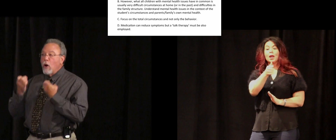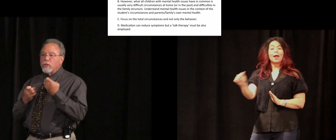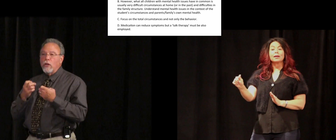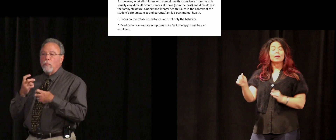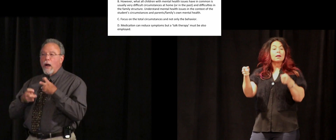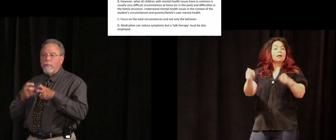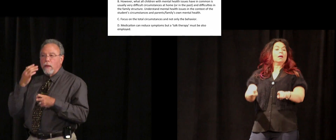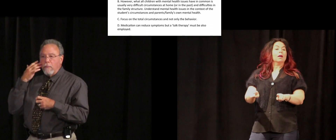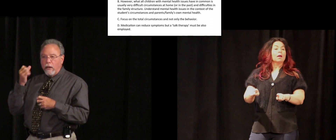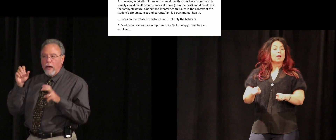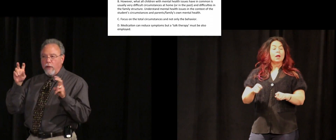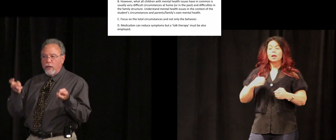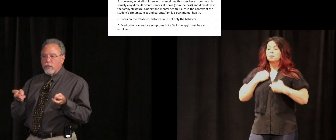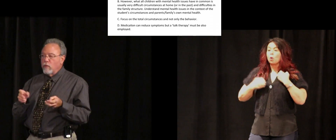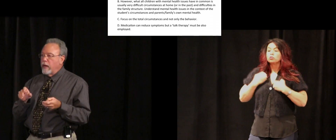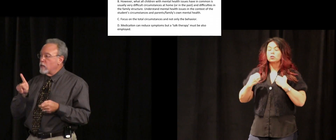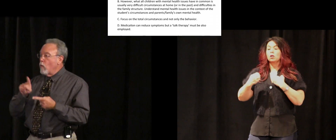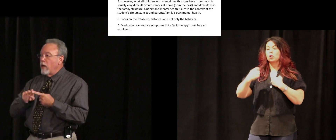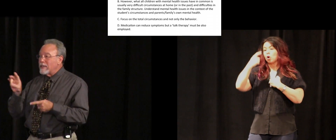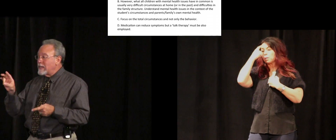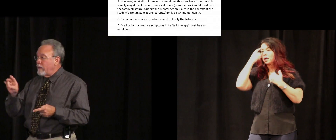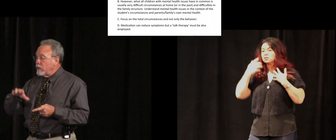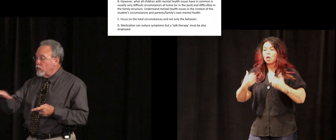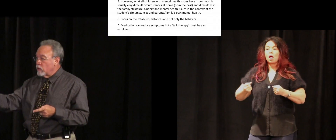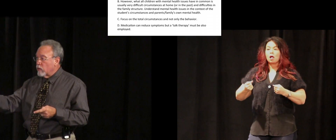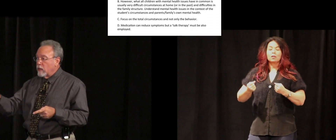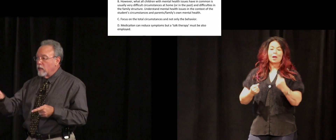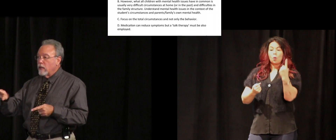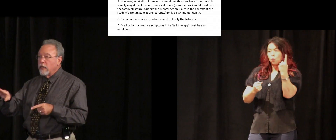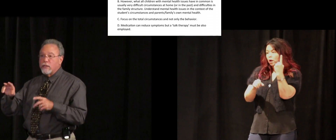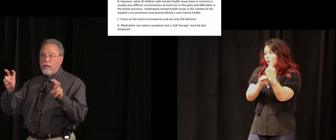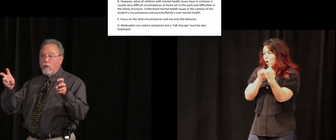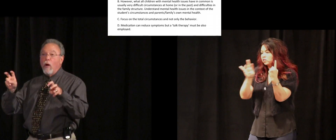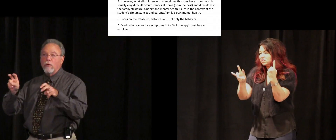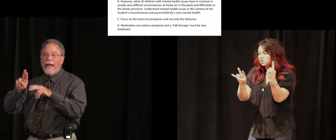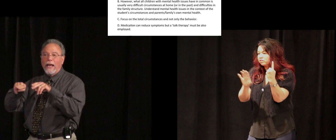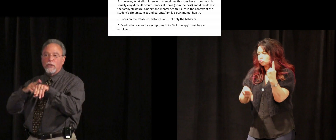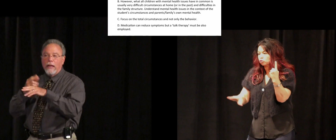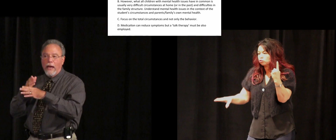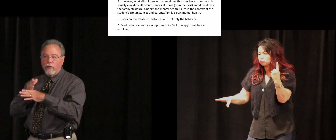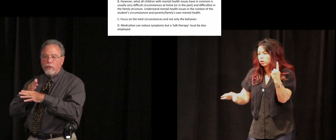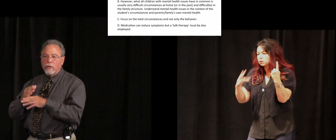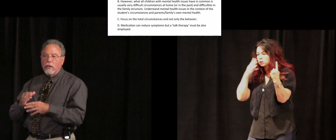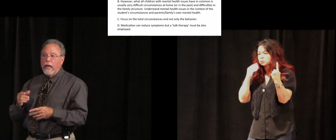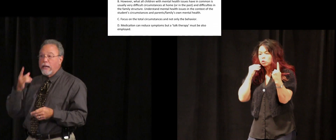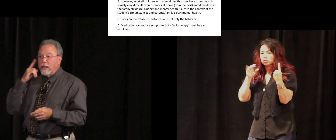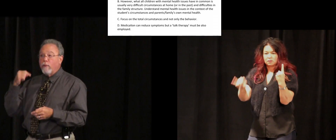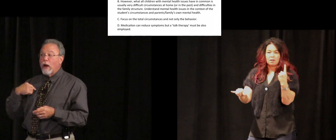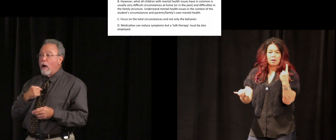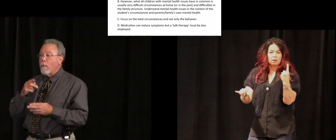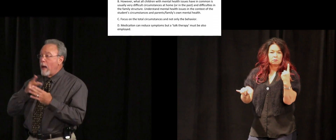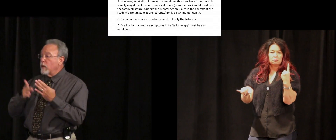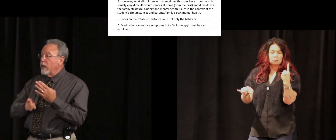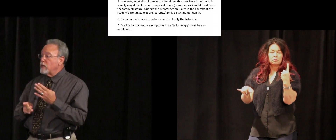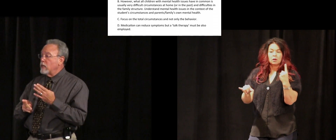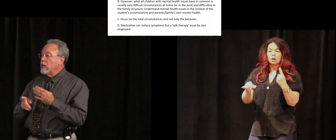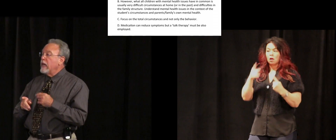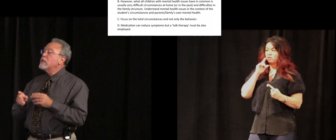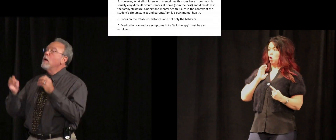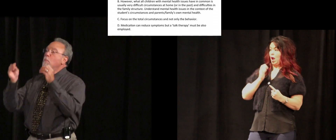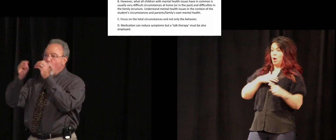them is amazing. It's amazing. You see connections happen that will last